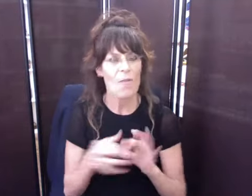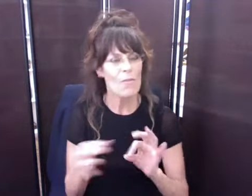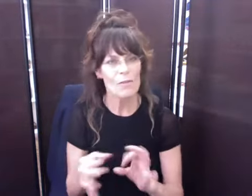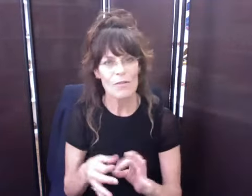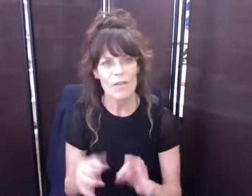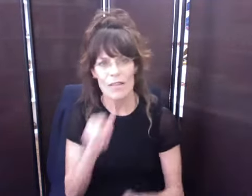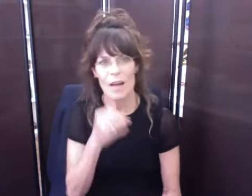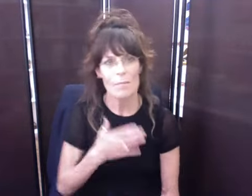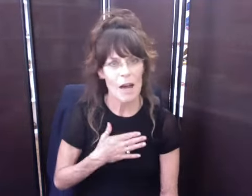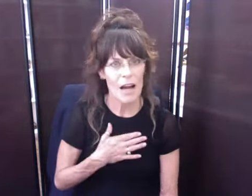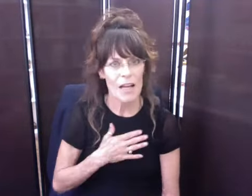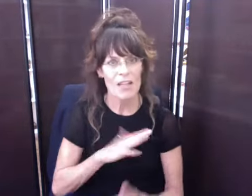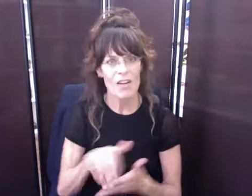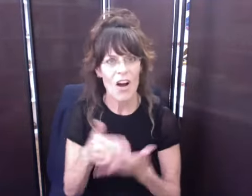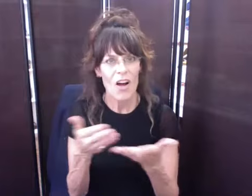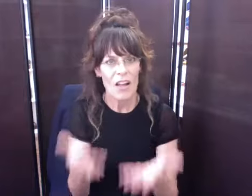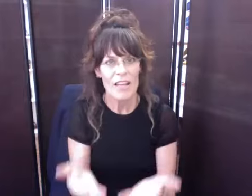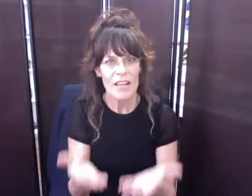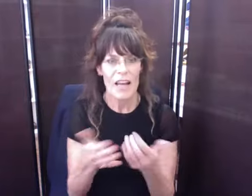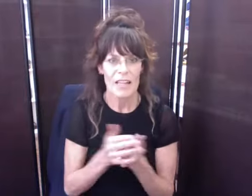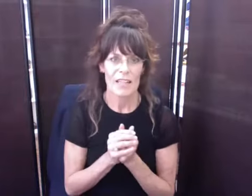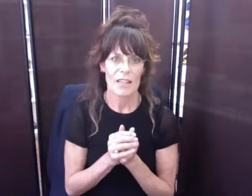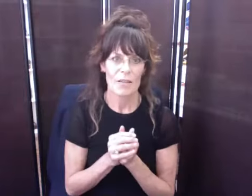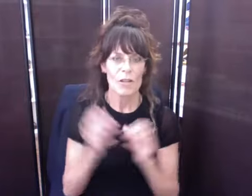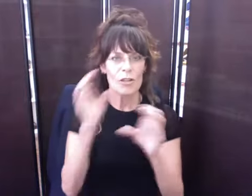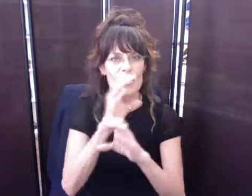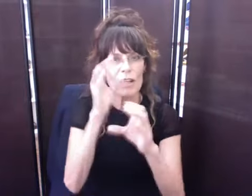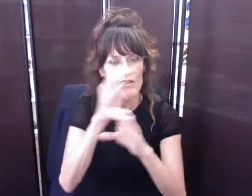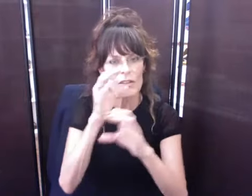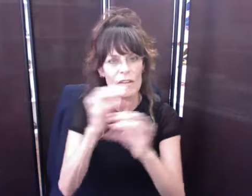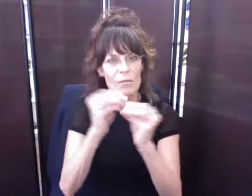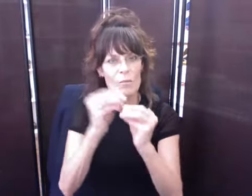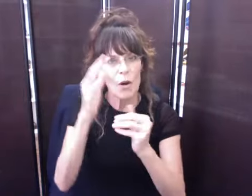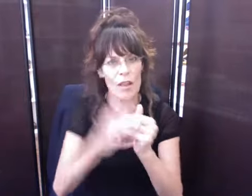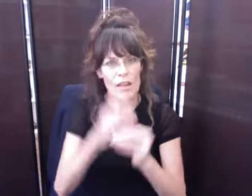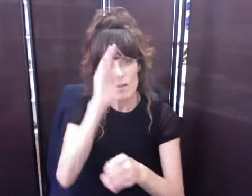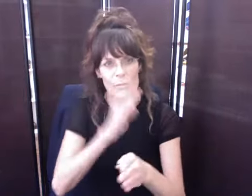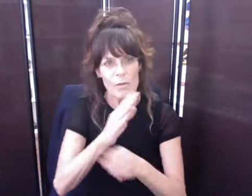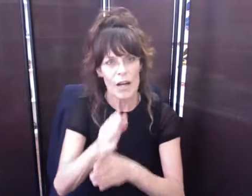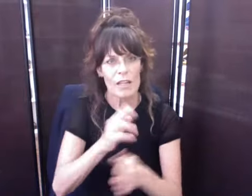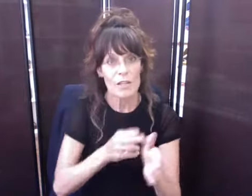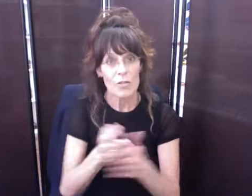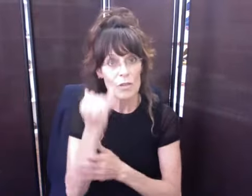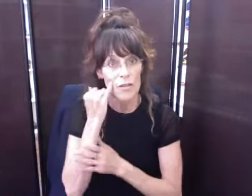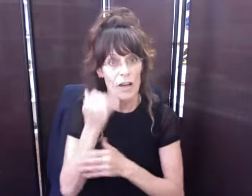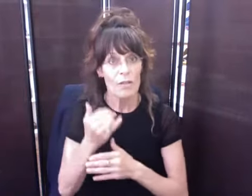They're all in there. We're looking for something way more than sobriety. And the truth is, if I would have settled for just sobriety, I wouldn't be a son today.